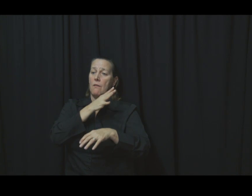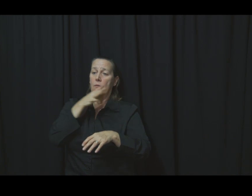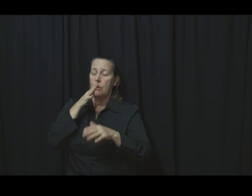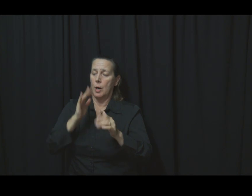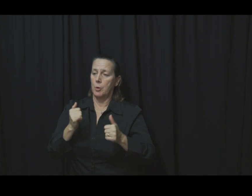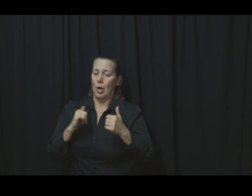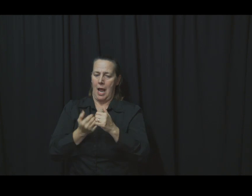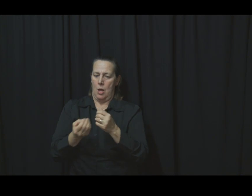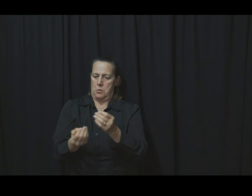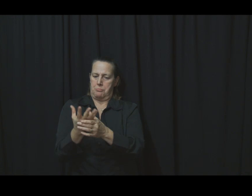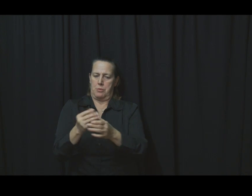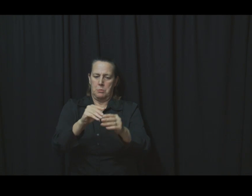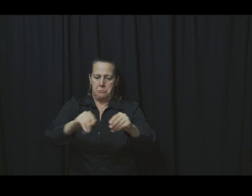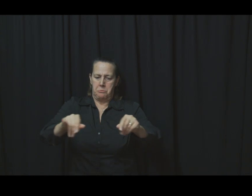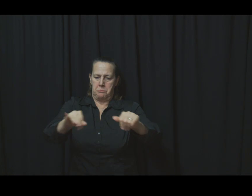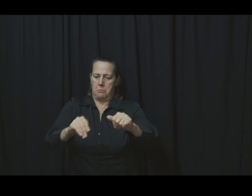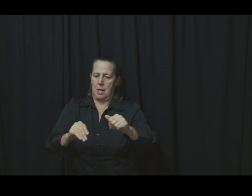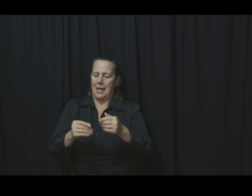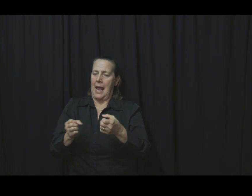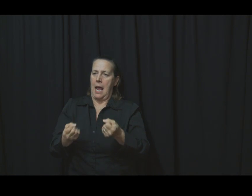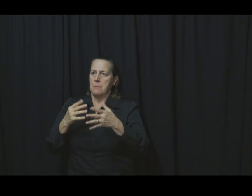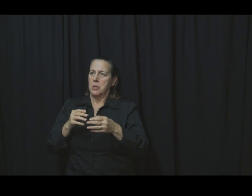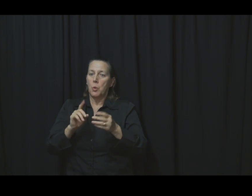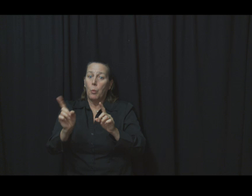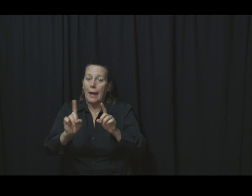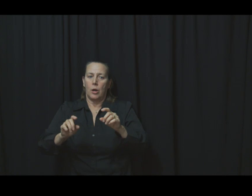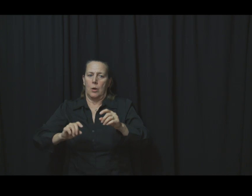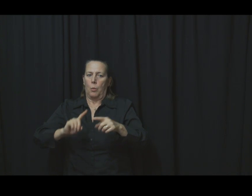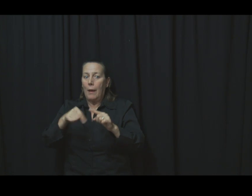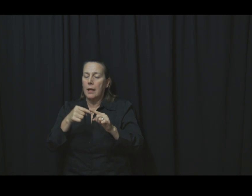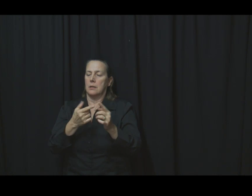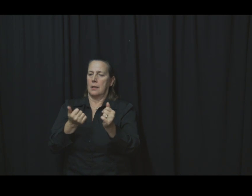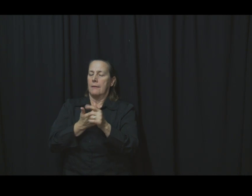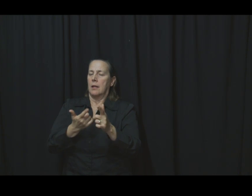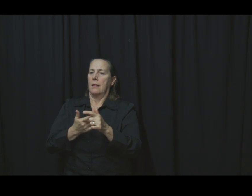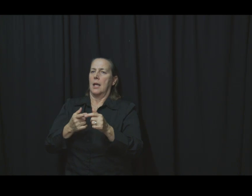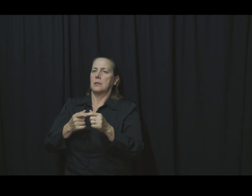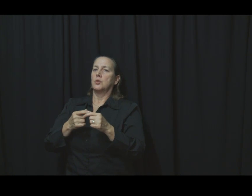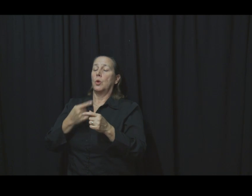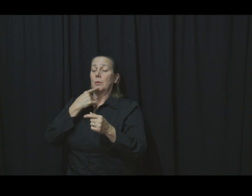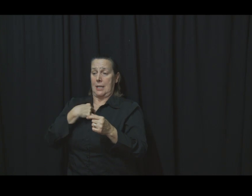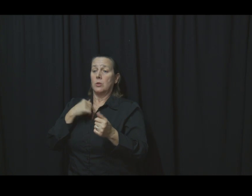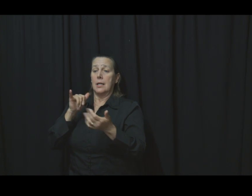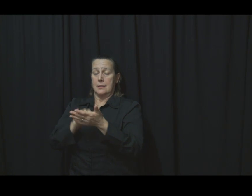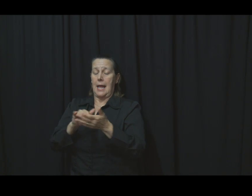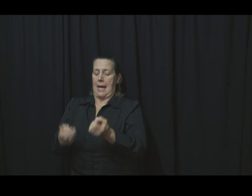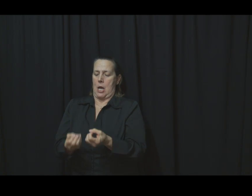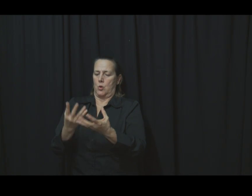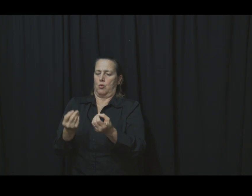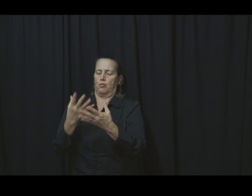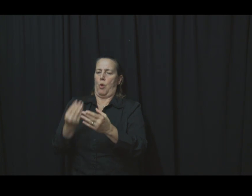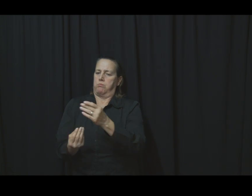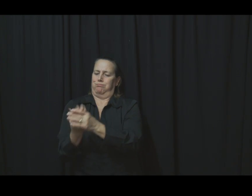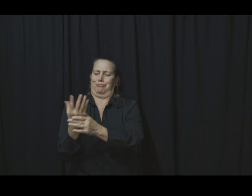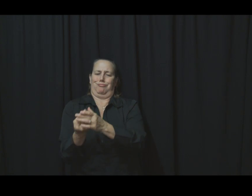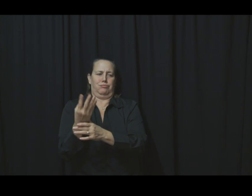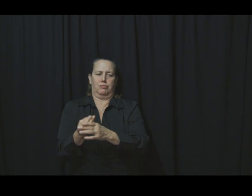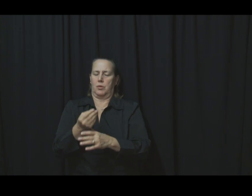people, where we used to barely be able to feed 1 billion. So that's what I see. That's